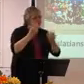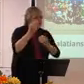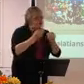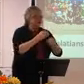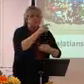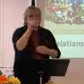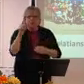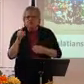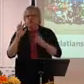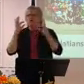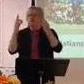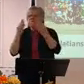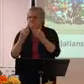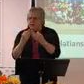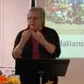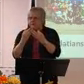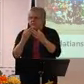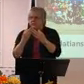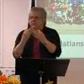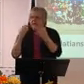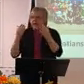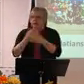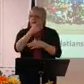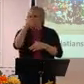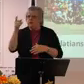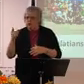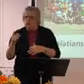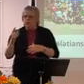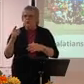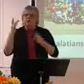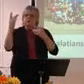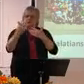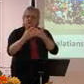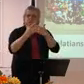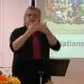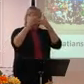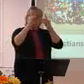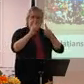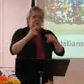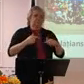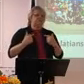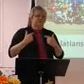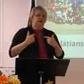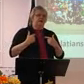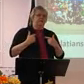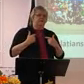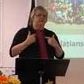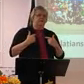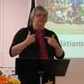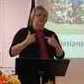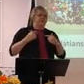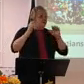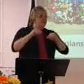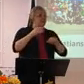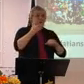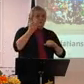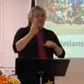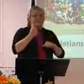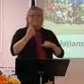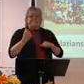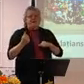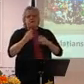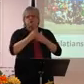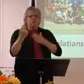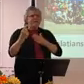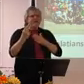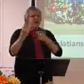you, your family, and through you to touch somebody's life. This could be the greatest